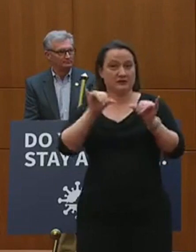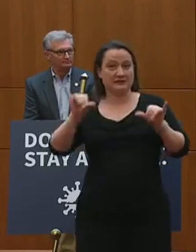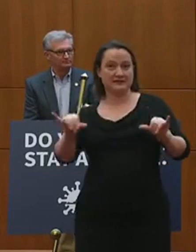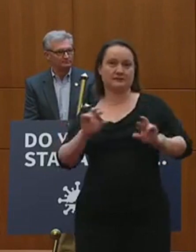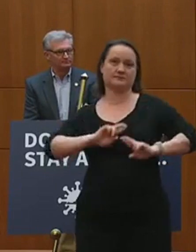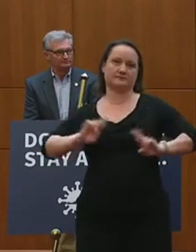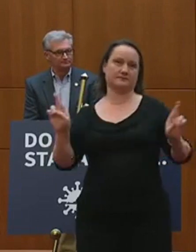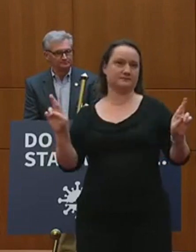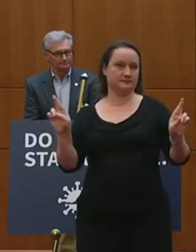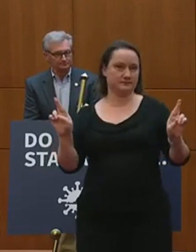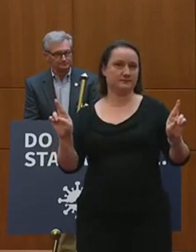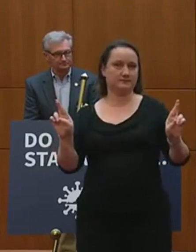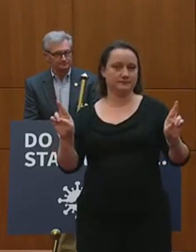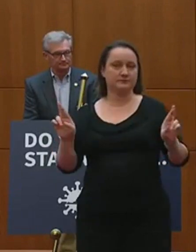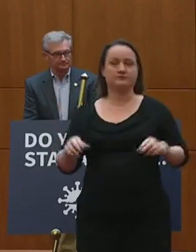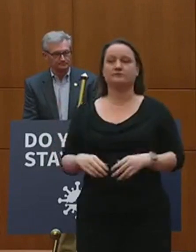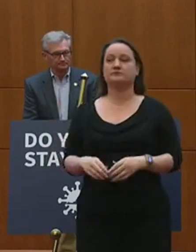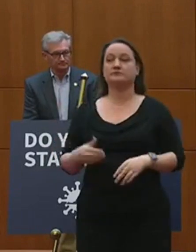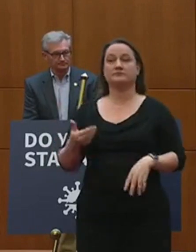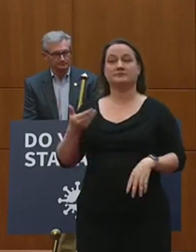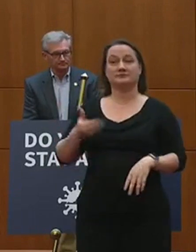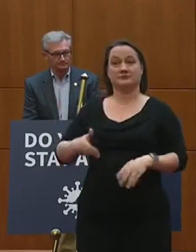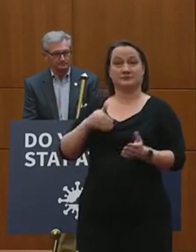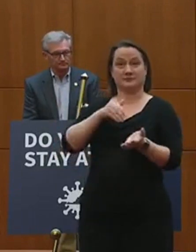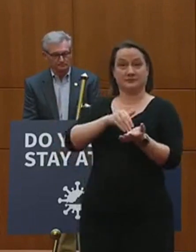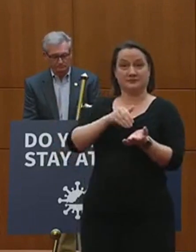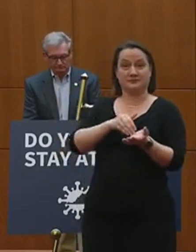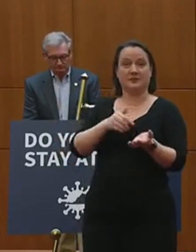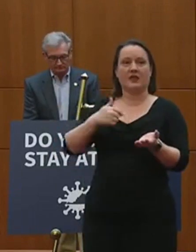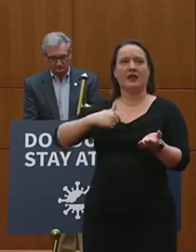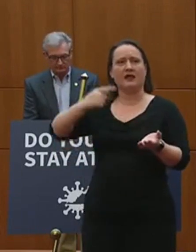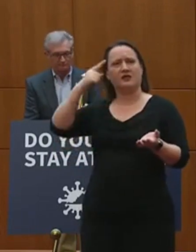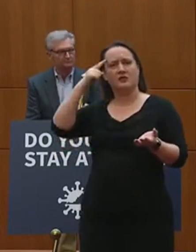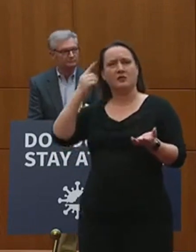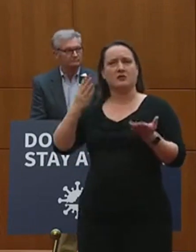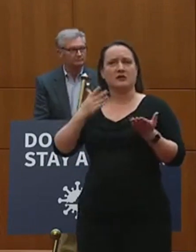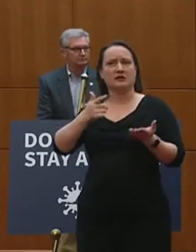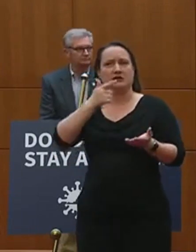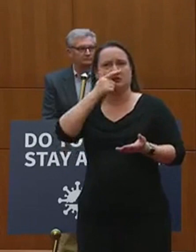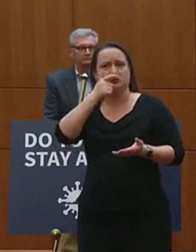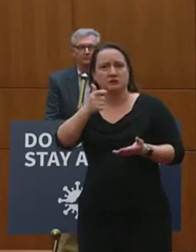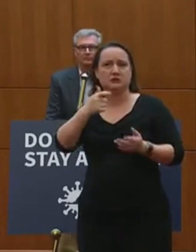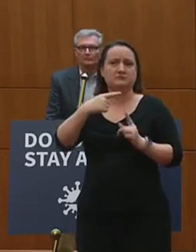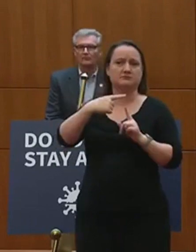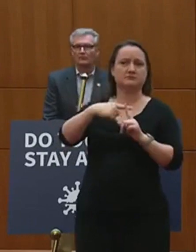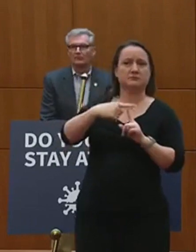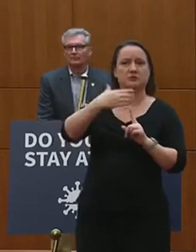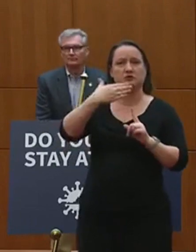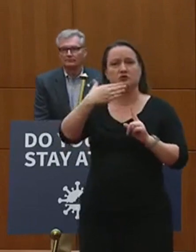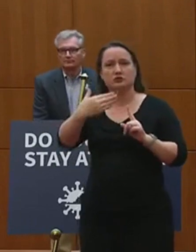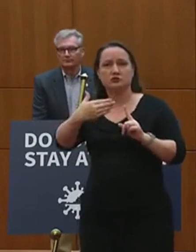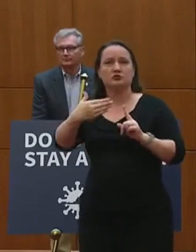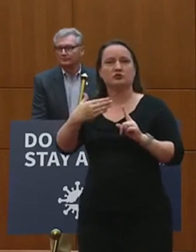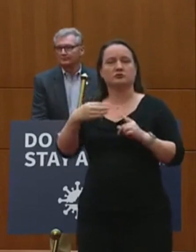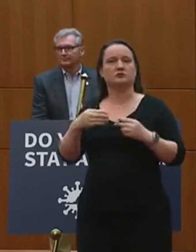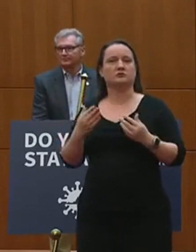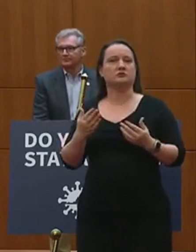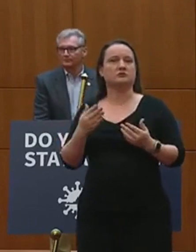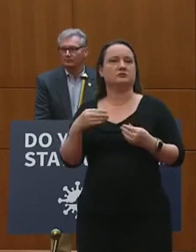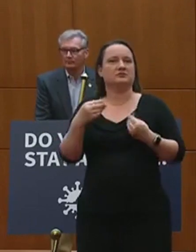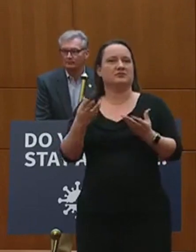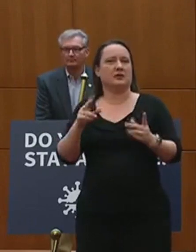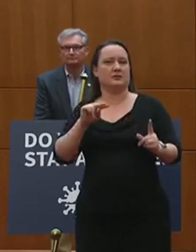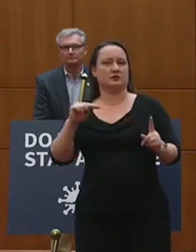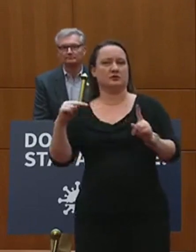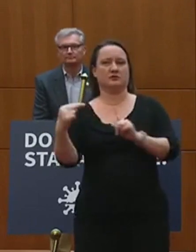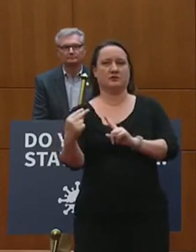prepared. As a doctor, I thought it might be interesting and good to offer just a quick perspective on the